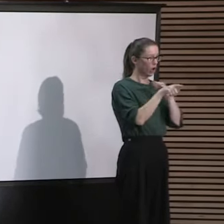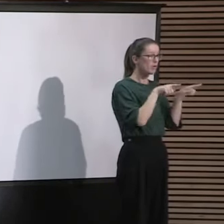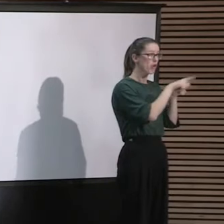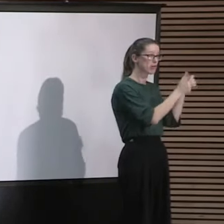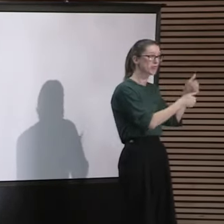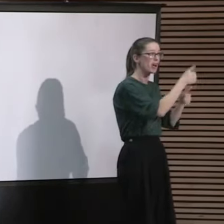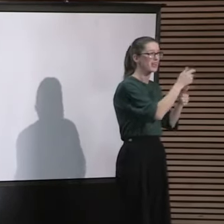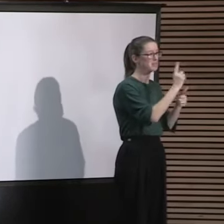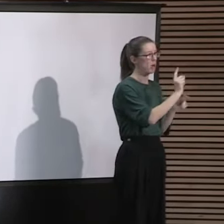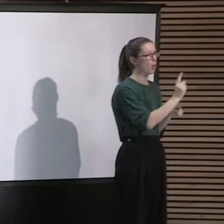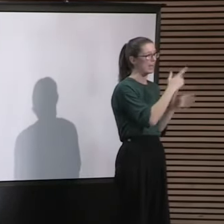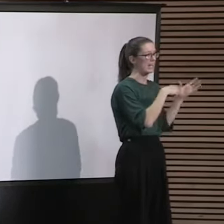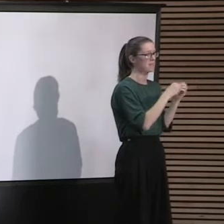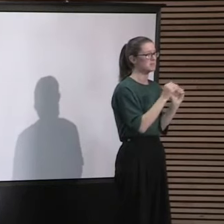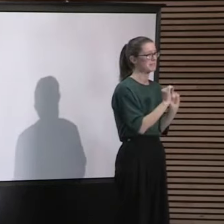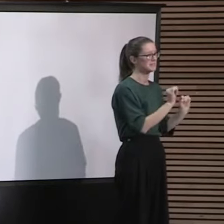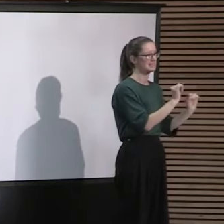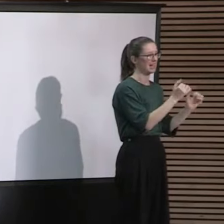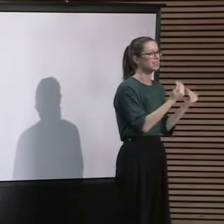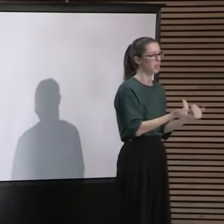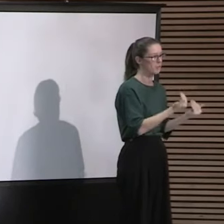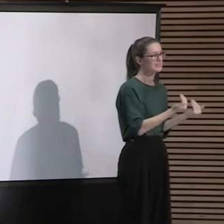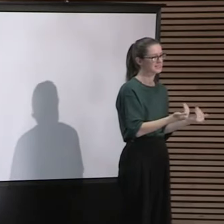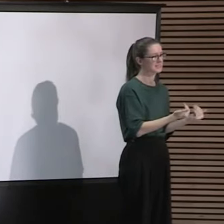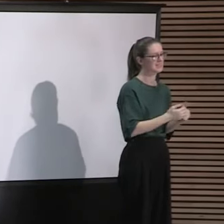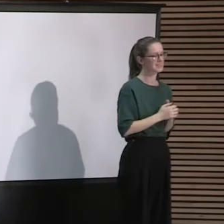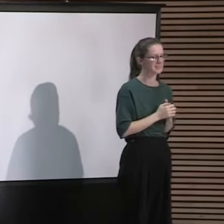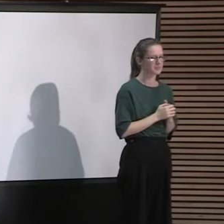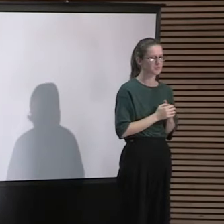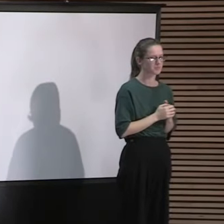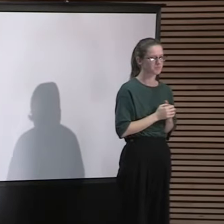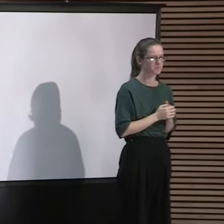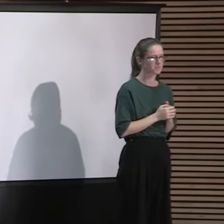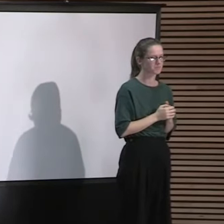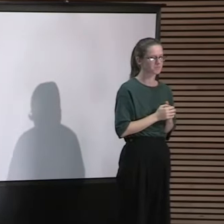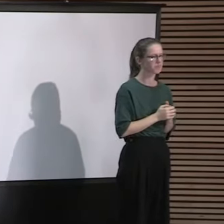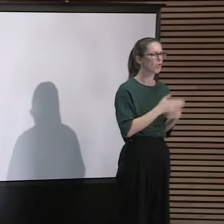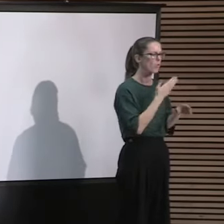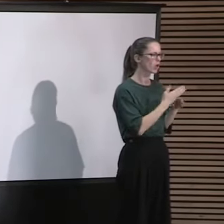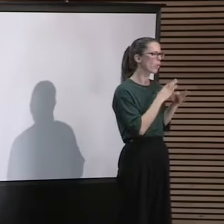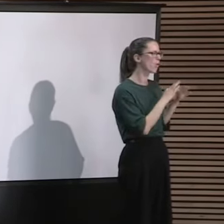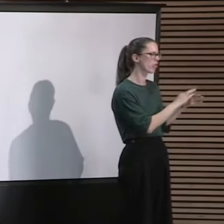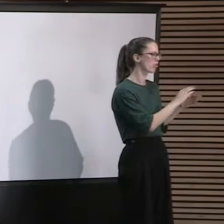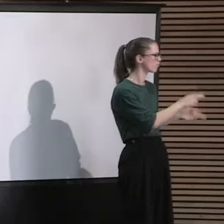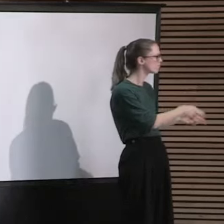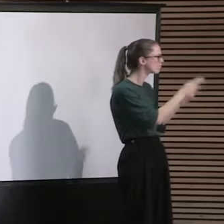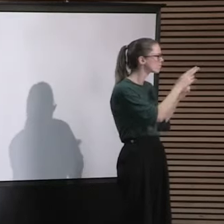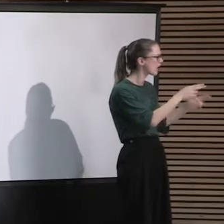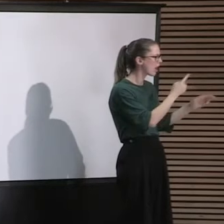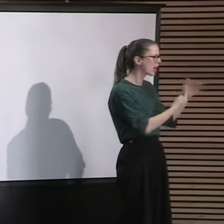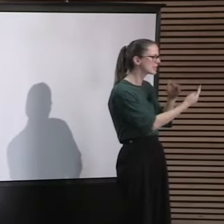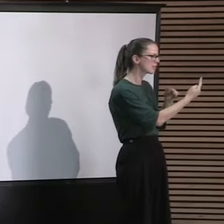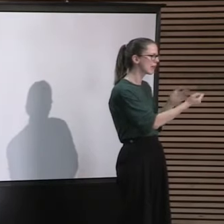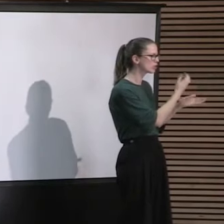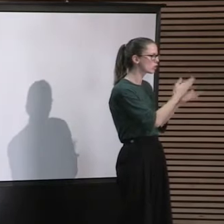the Auckland labs have been processing high volumes, but we'll work with the managed isolation facilities to make sure those tests do